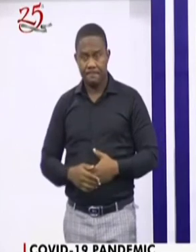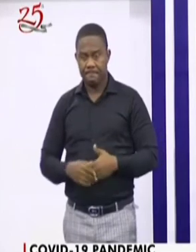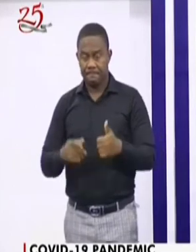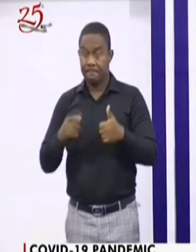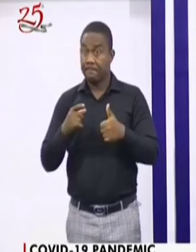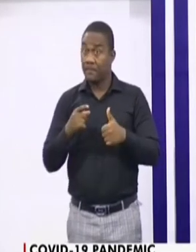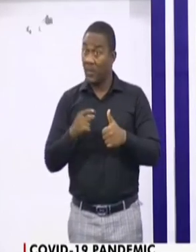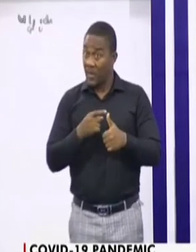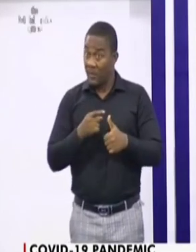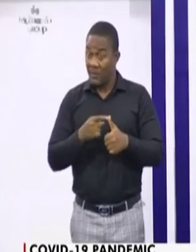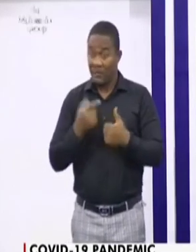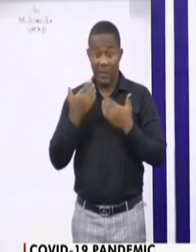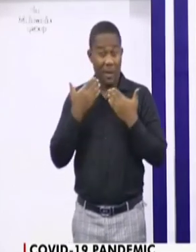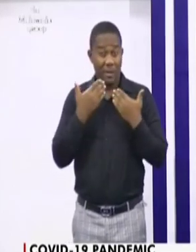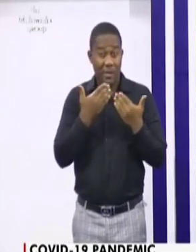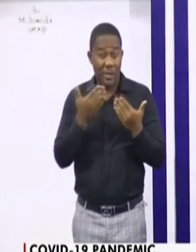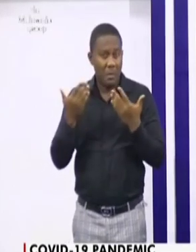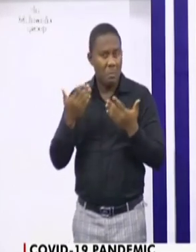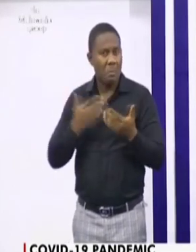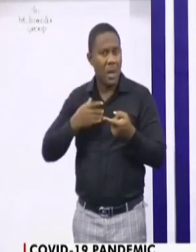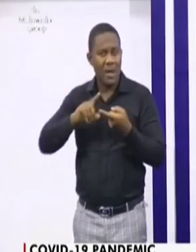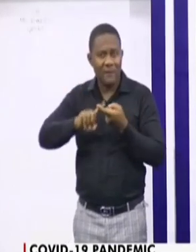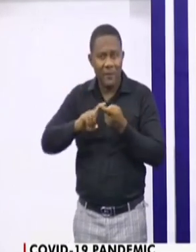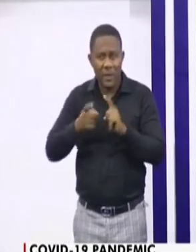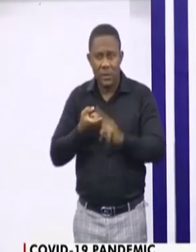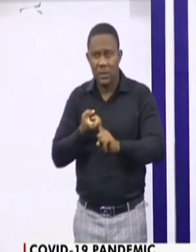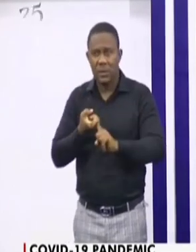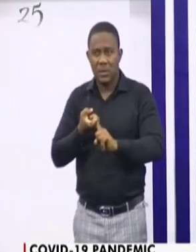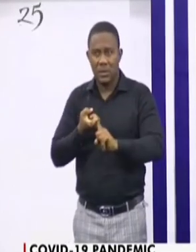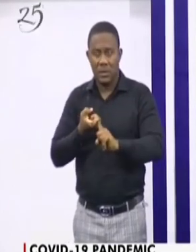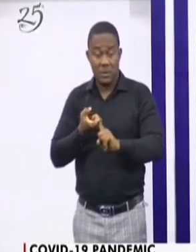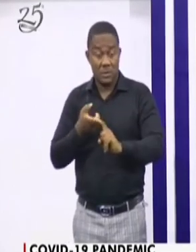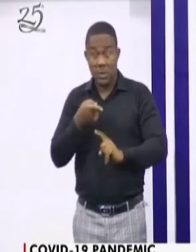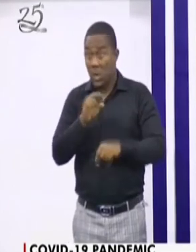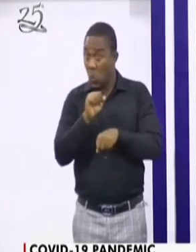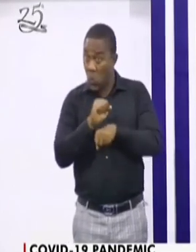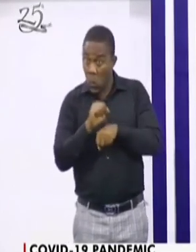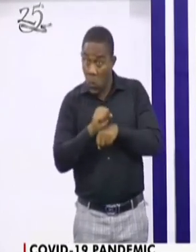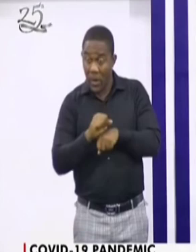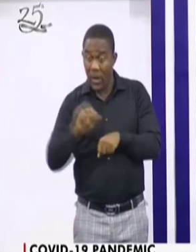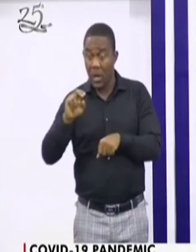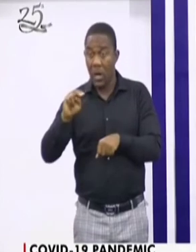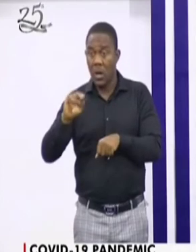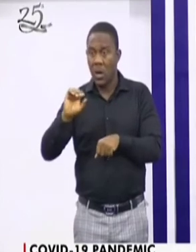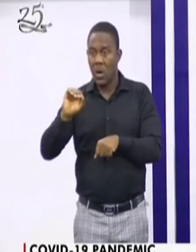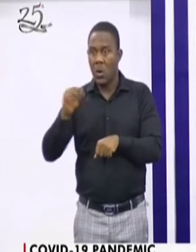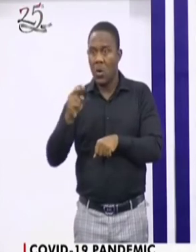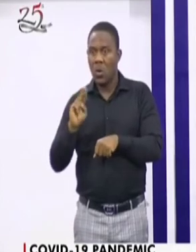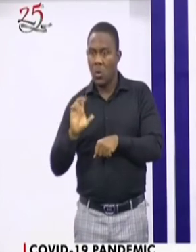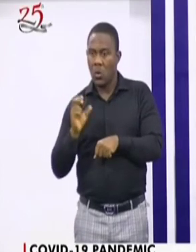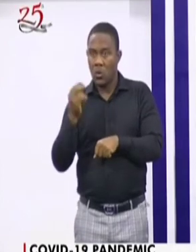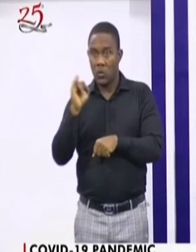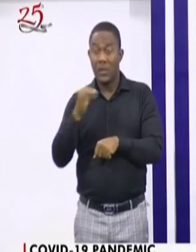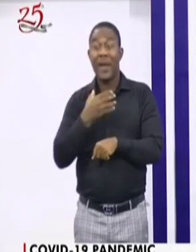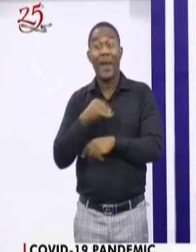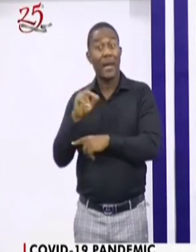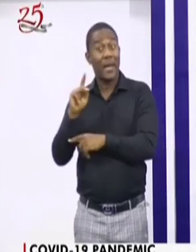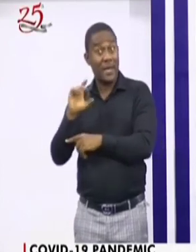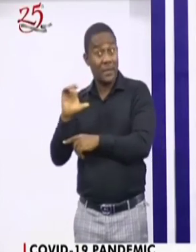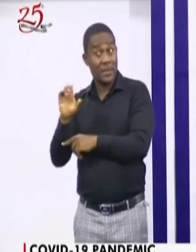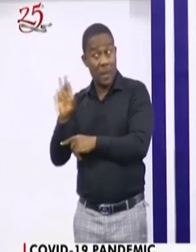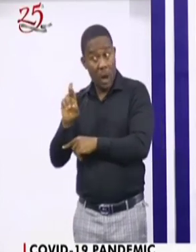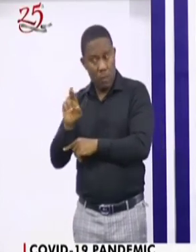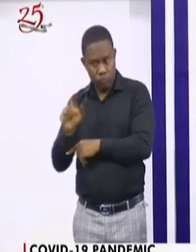First, I would like to thank my colleagues at Noguchi, at the Kumasi Center,